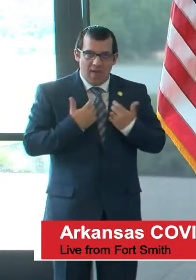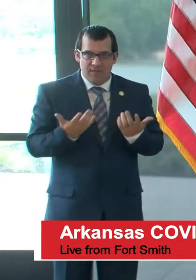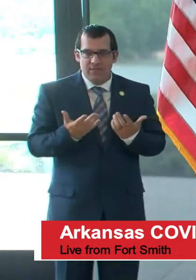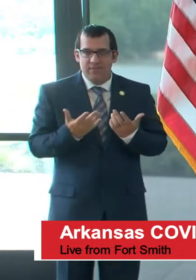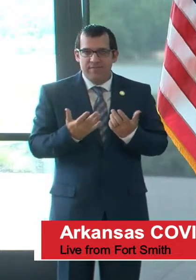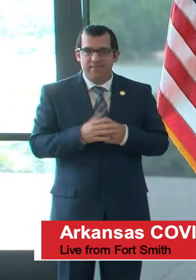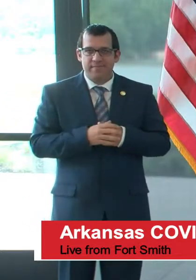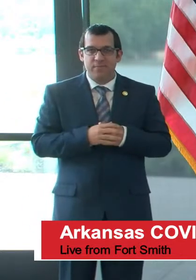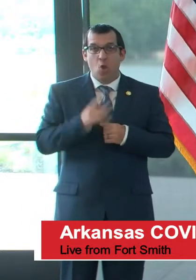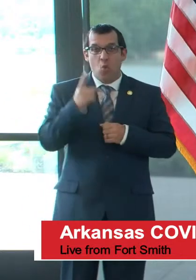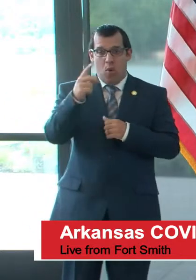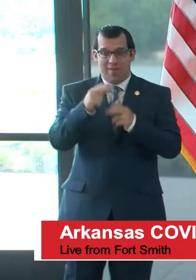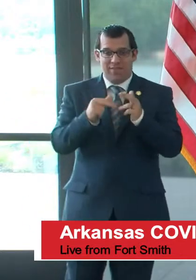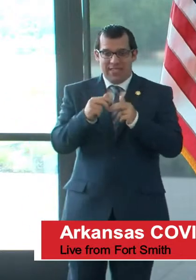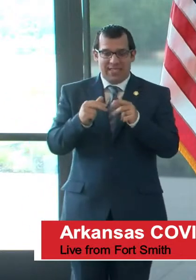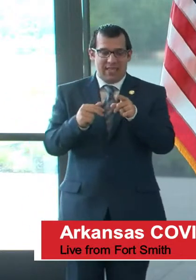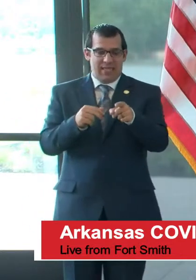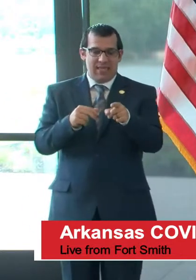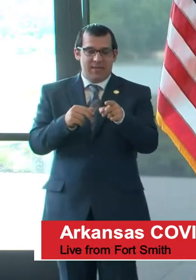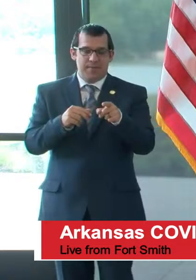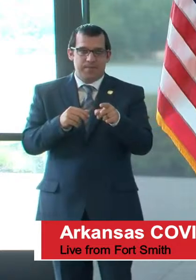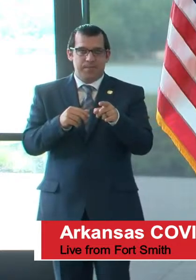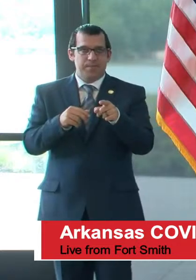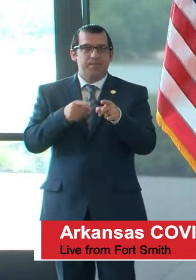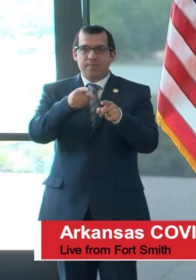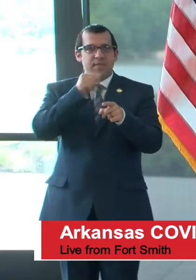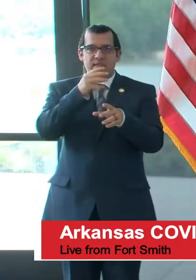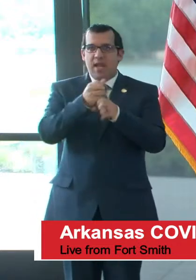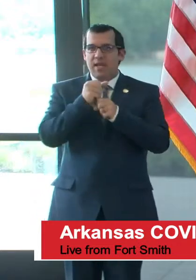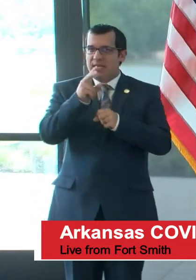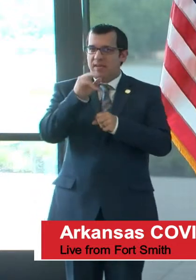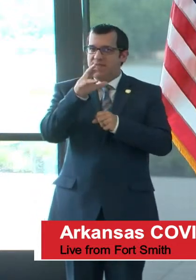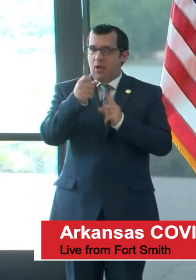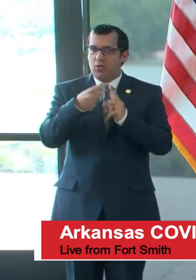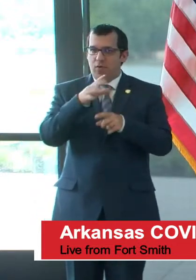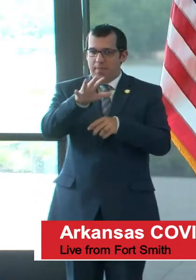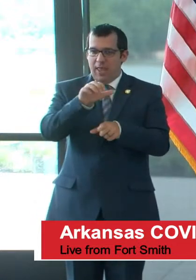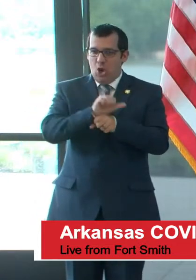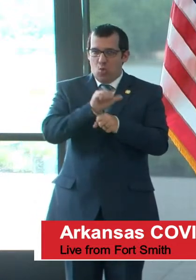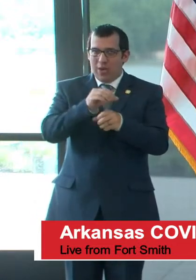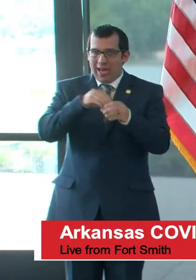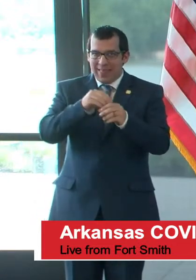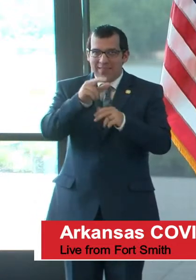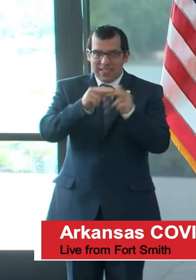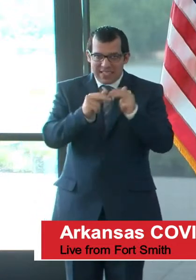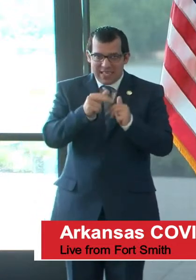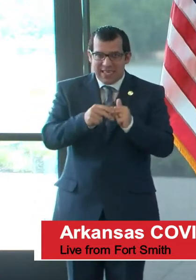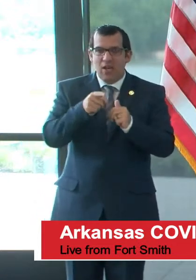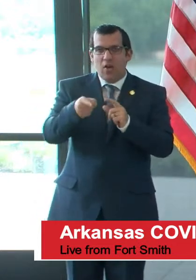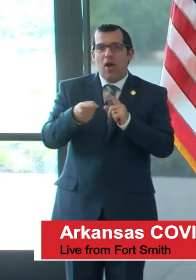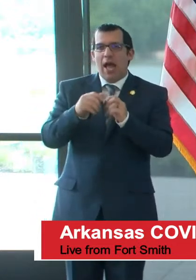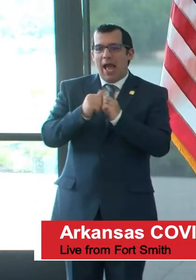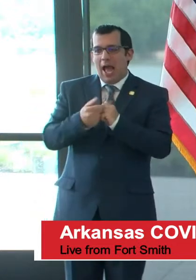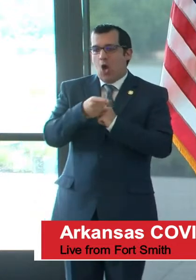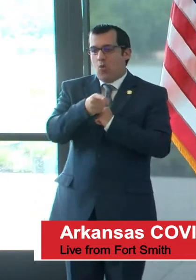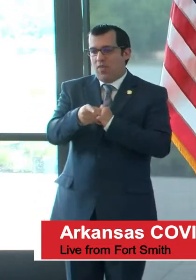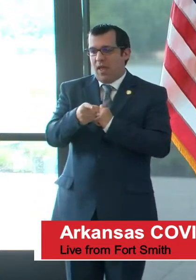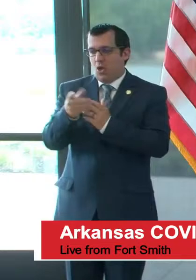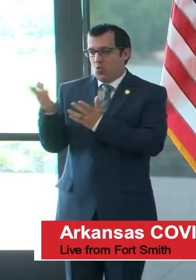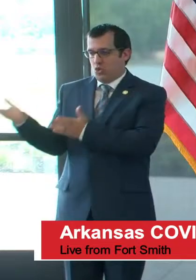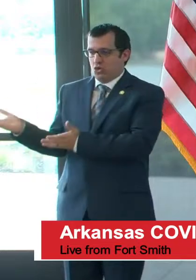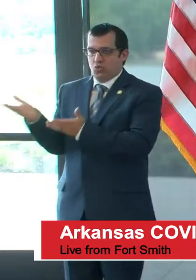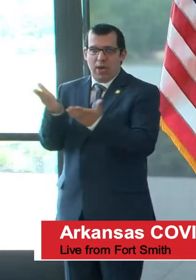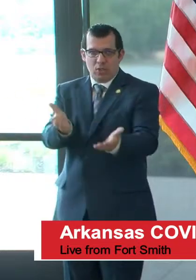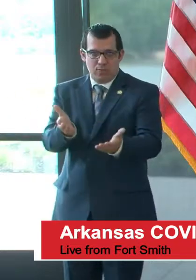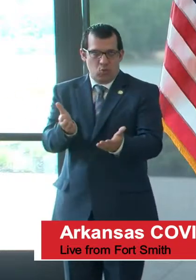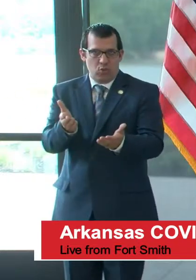facility, they didn't get the virus from their work in the facility. It was on how they were transported